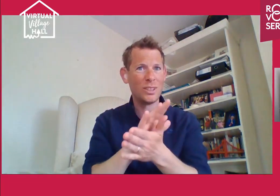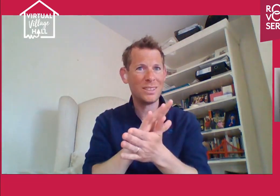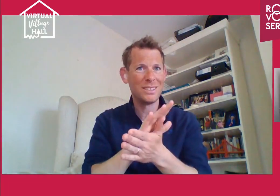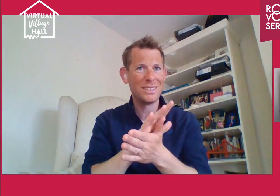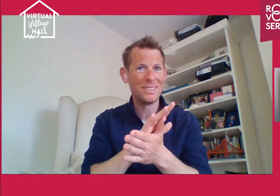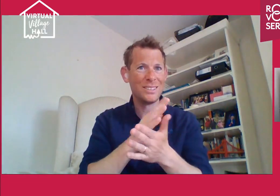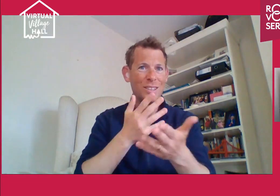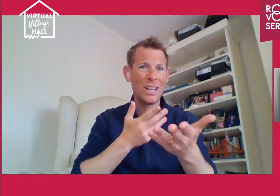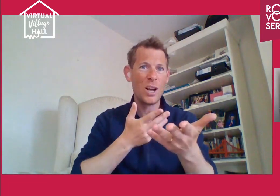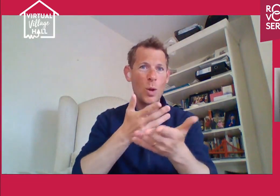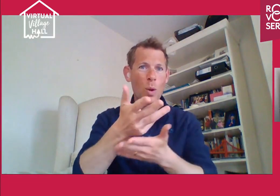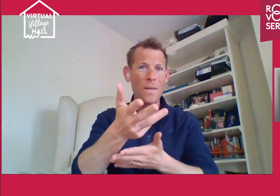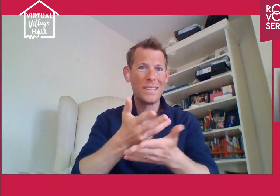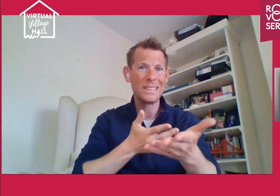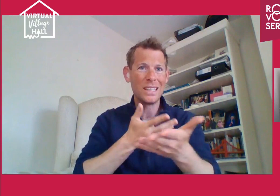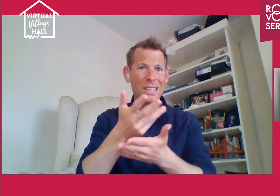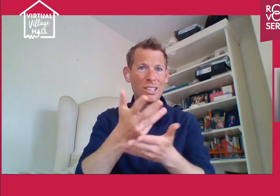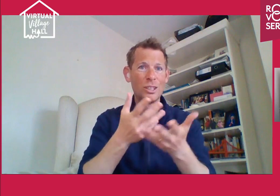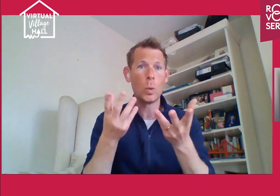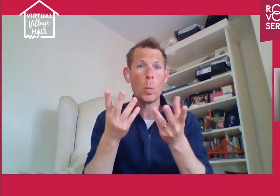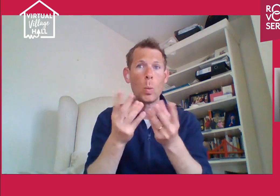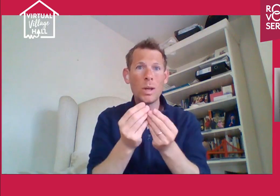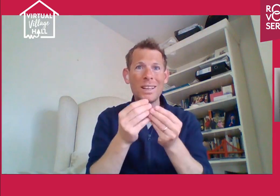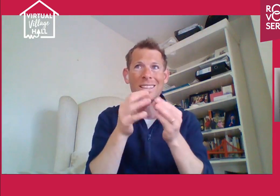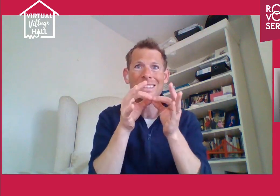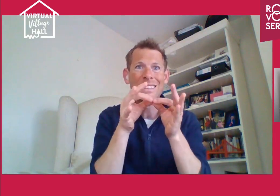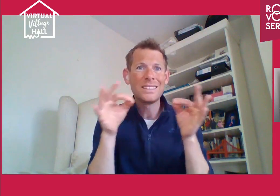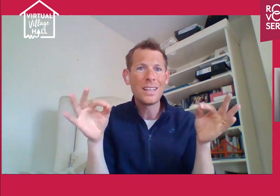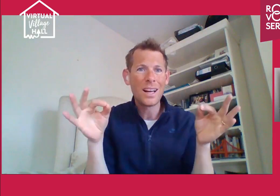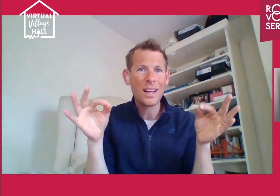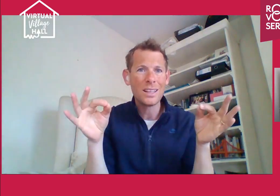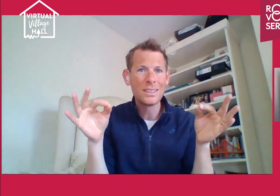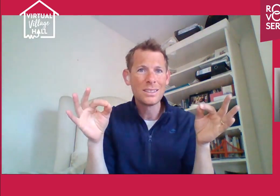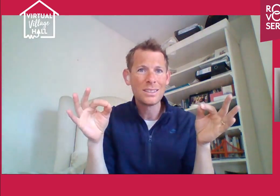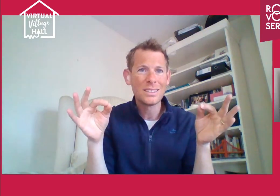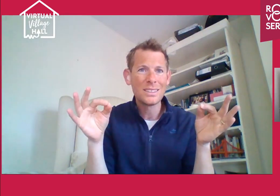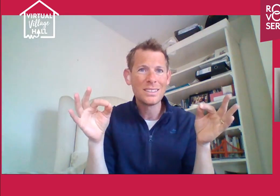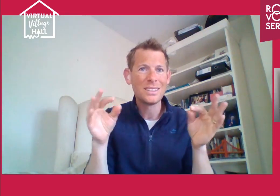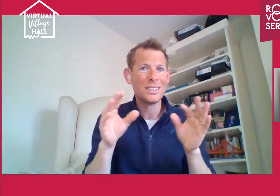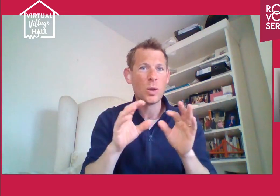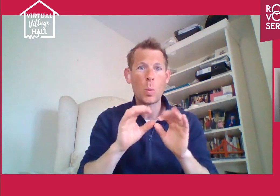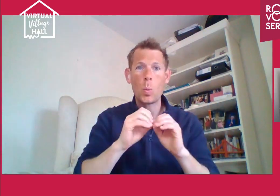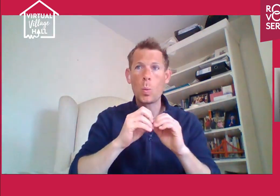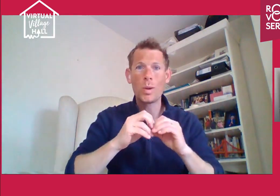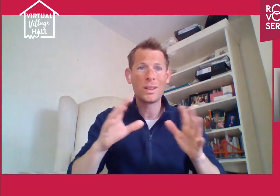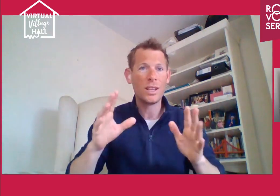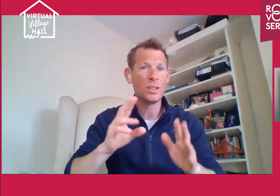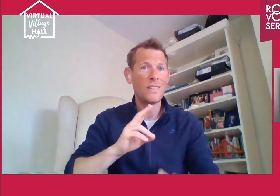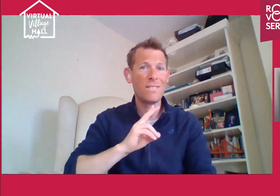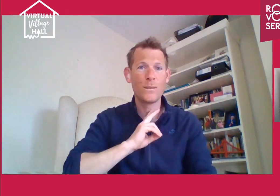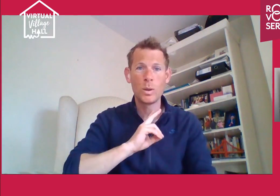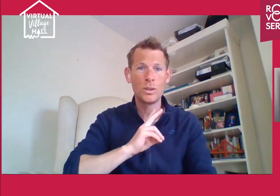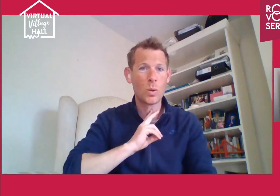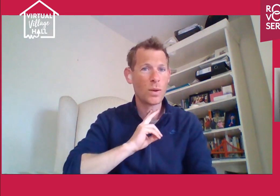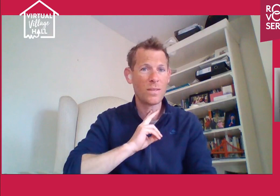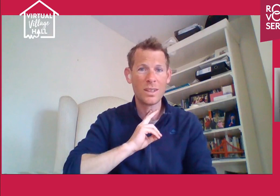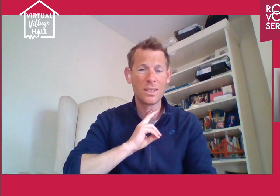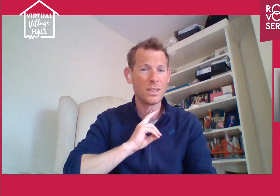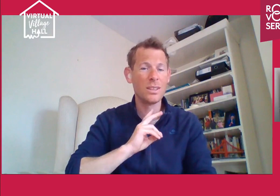I hope you really enjoyed yourselves and enjoyed having the conversation in complete silence without any